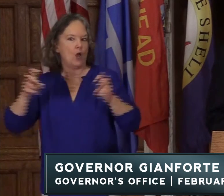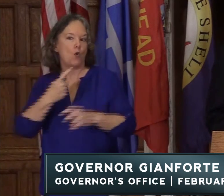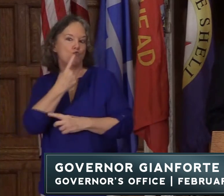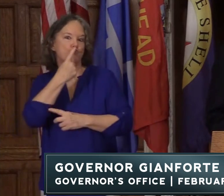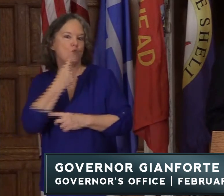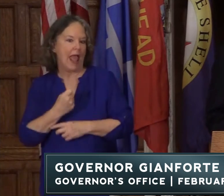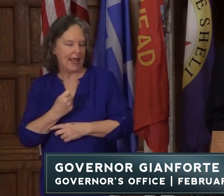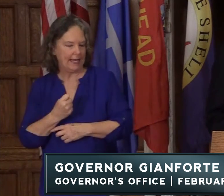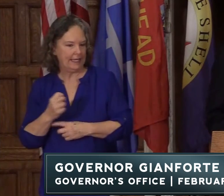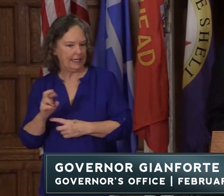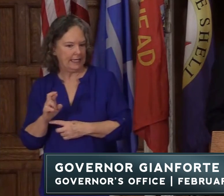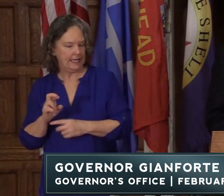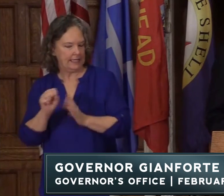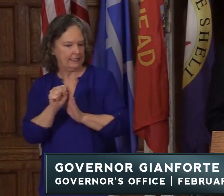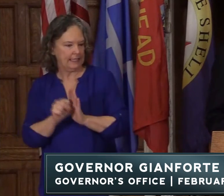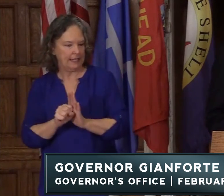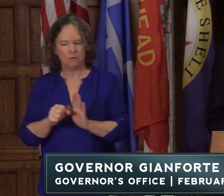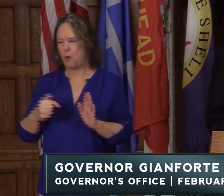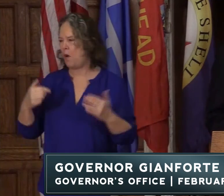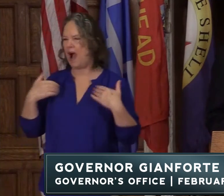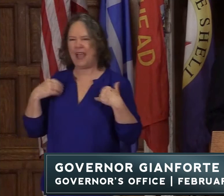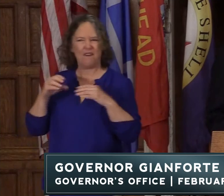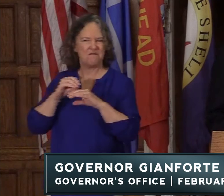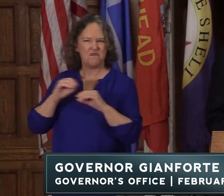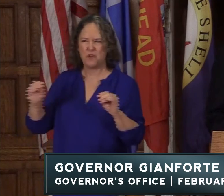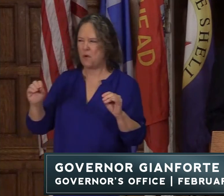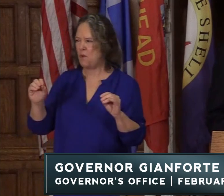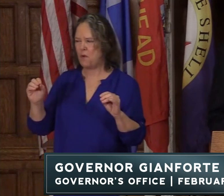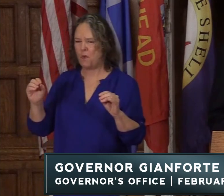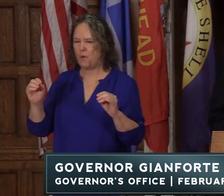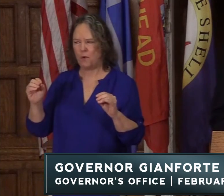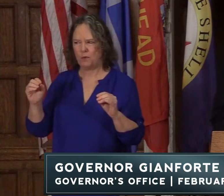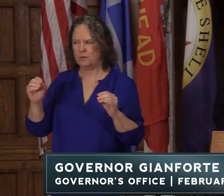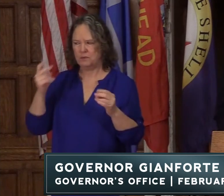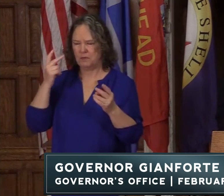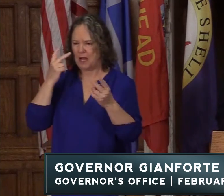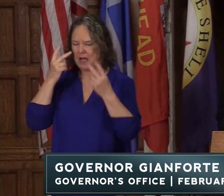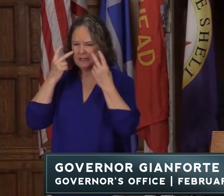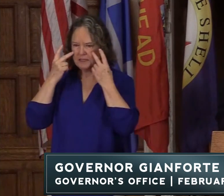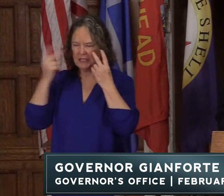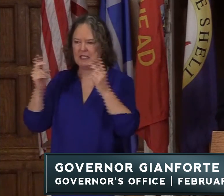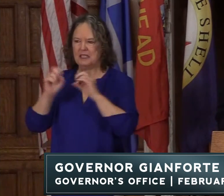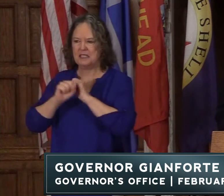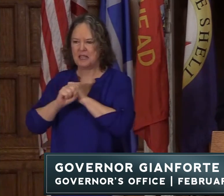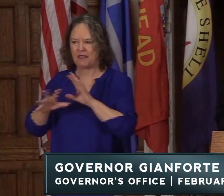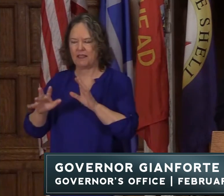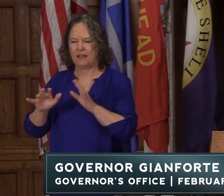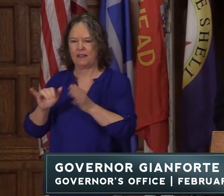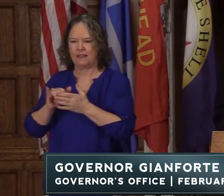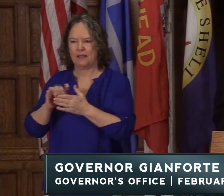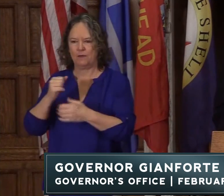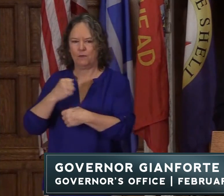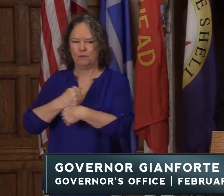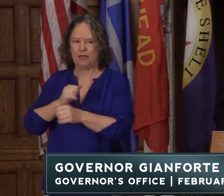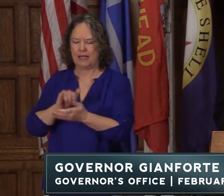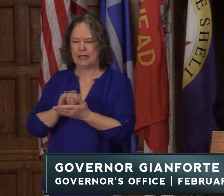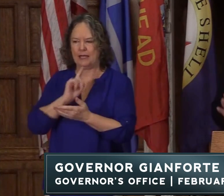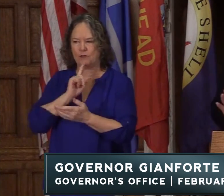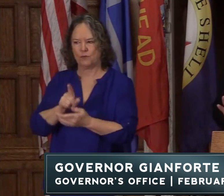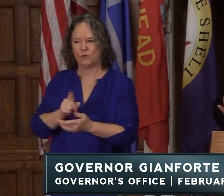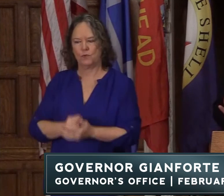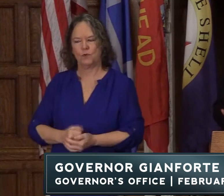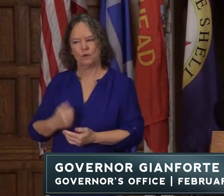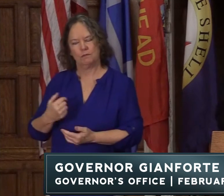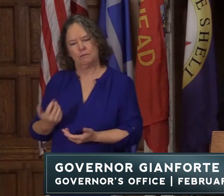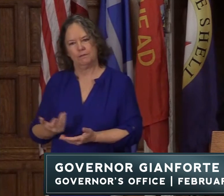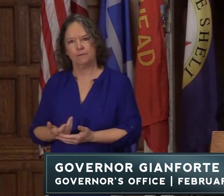I have no indication that's the case. I just think we ought to get more vaccine. Is there another online question? Any other